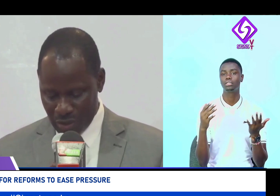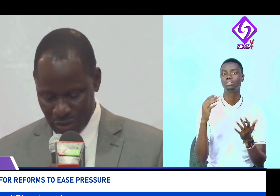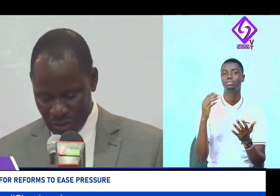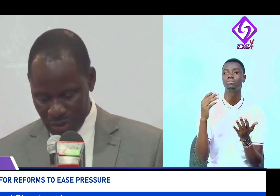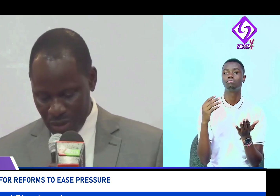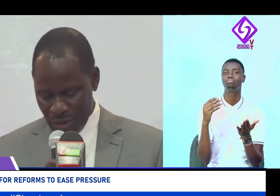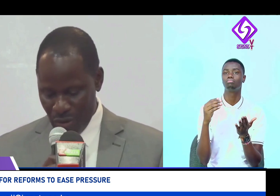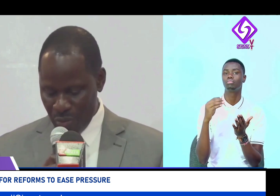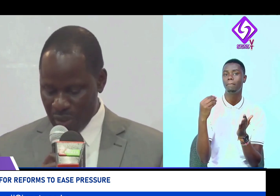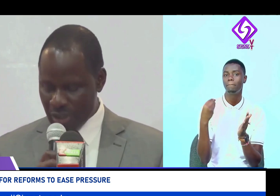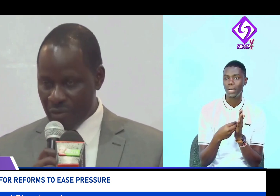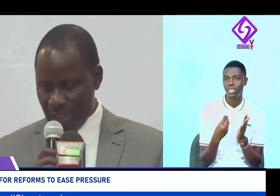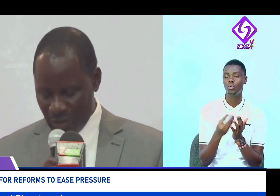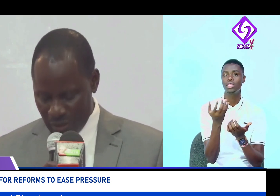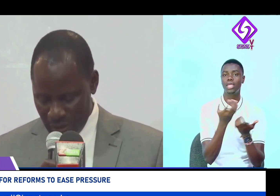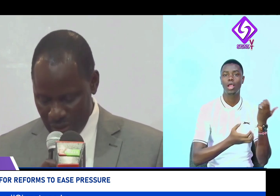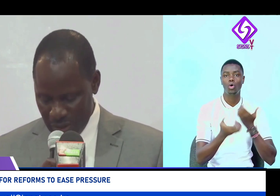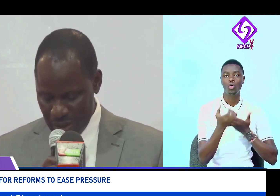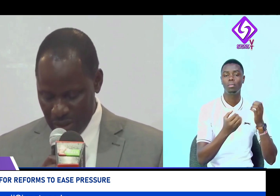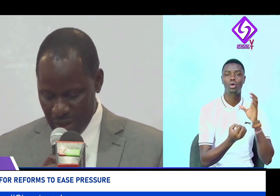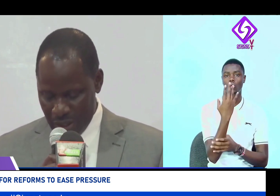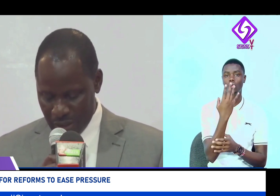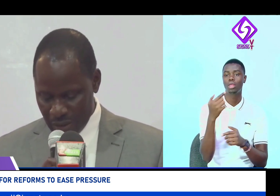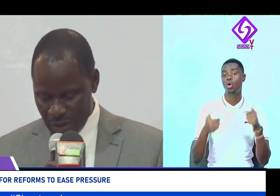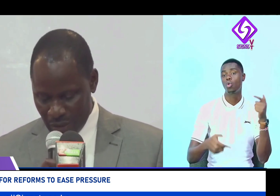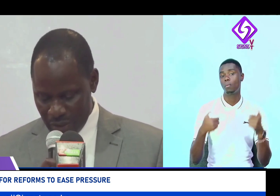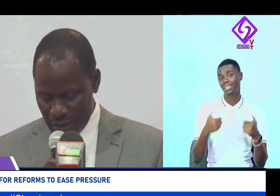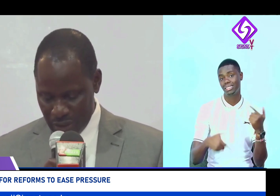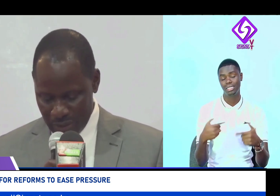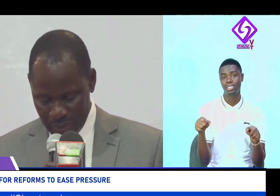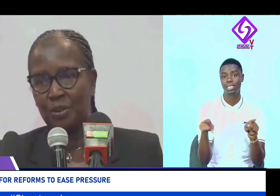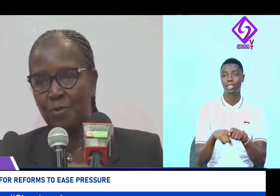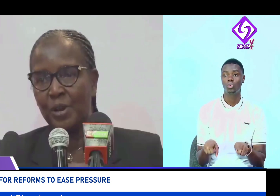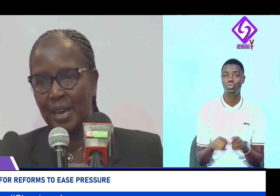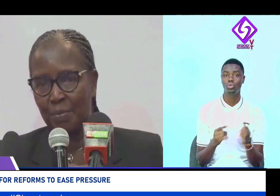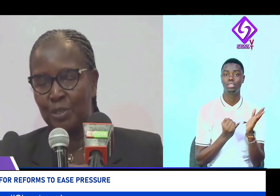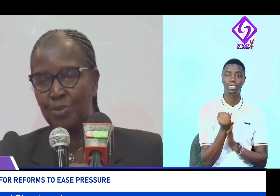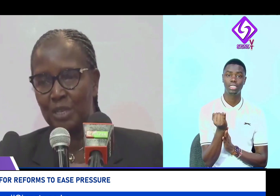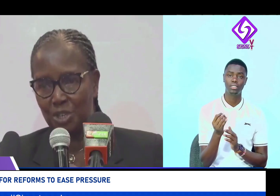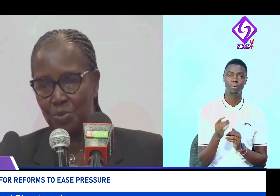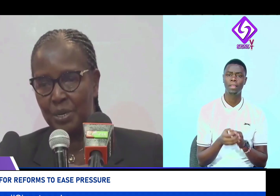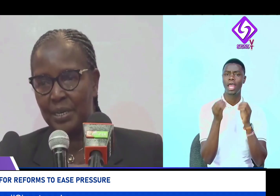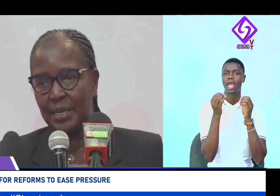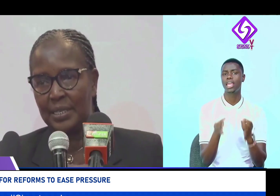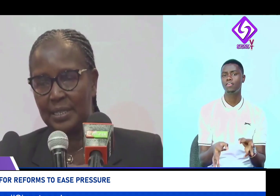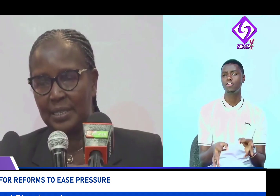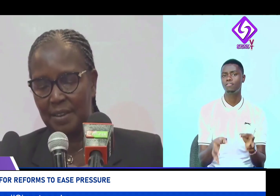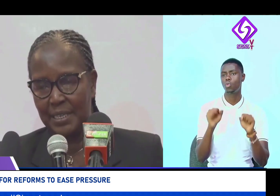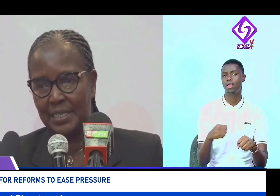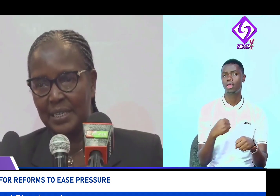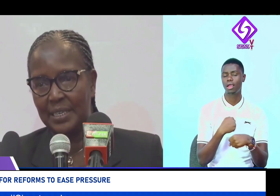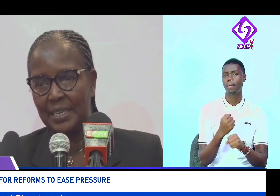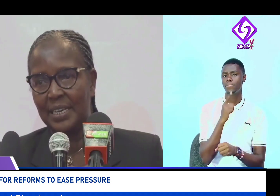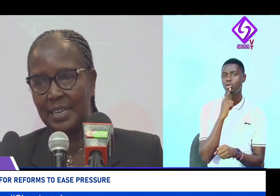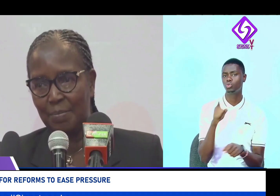growth, competitiveness, and equity. If we are able to ensure as government that the